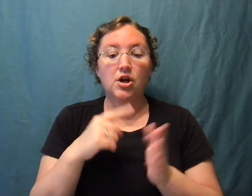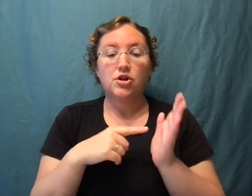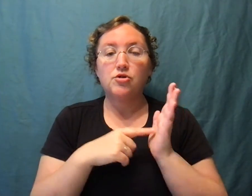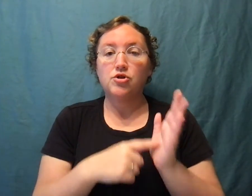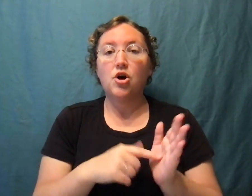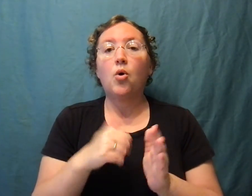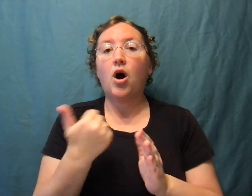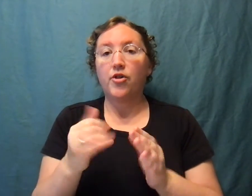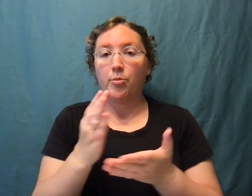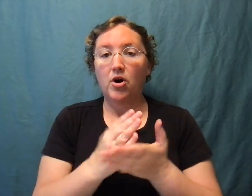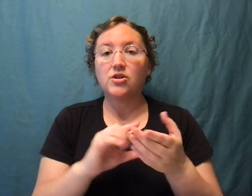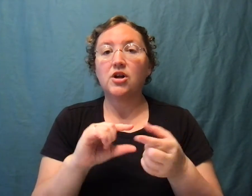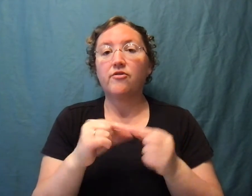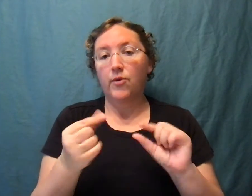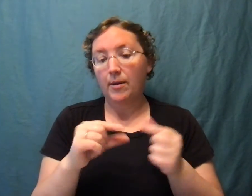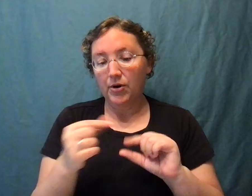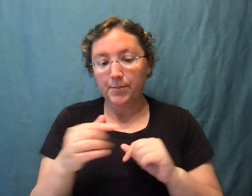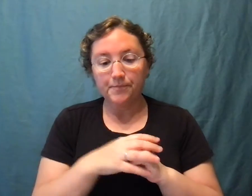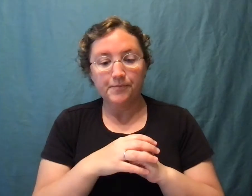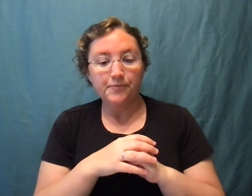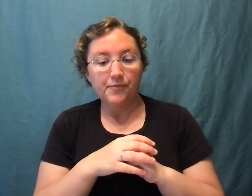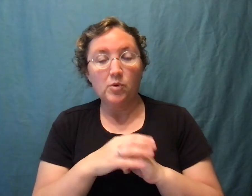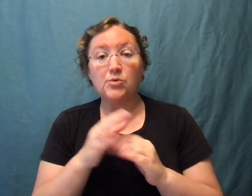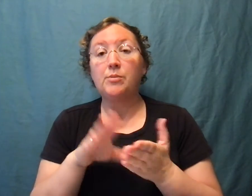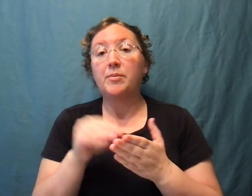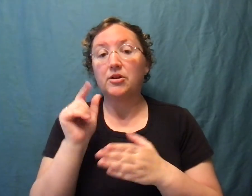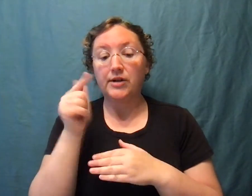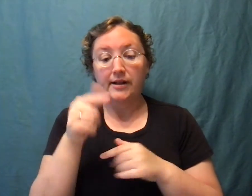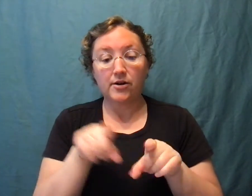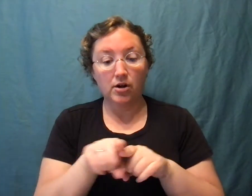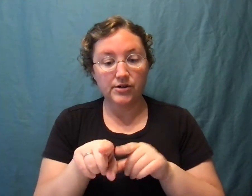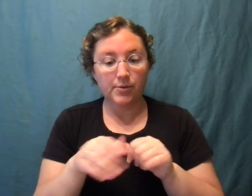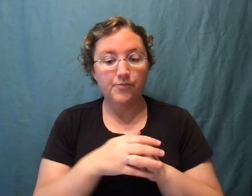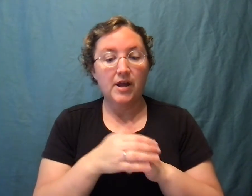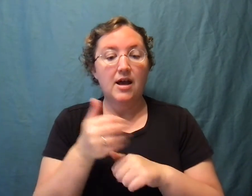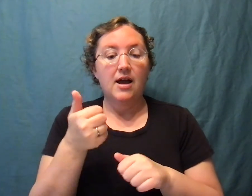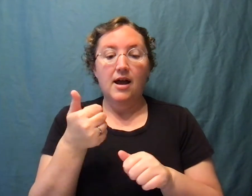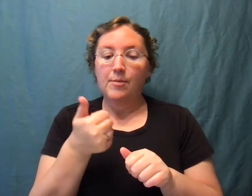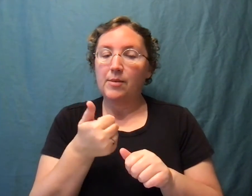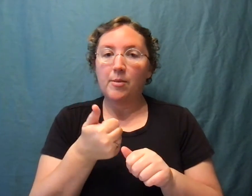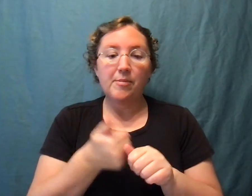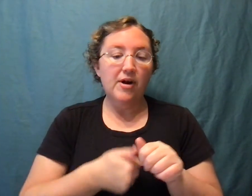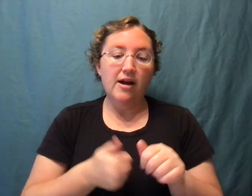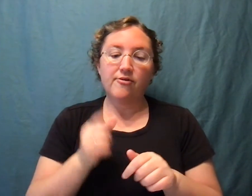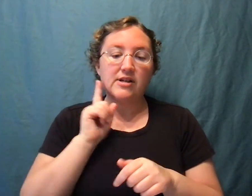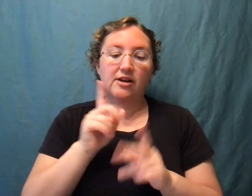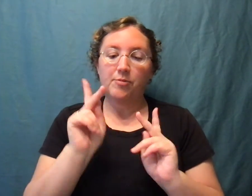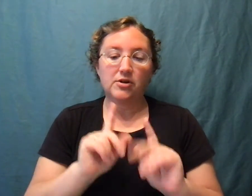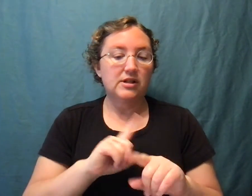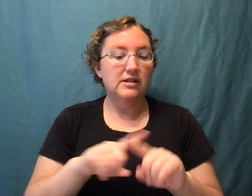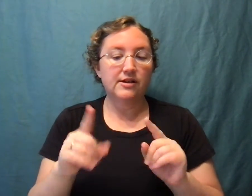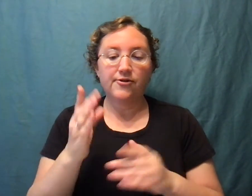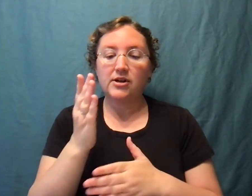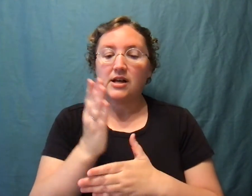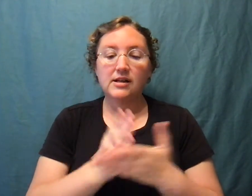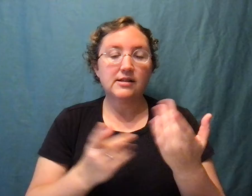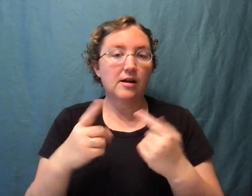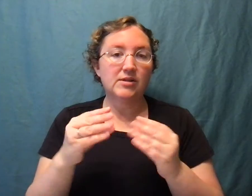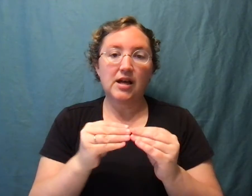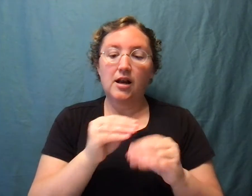to show other parts of grammar, which we will be learning later also. But remember, every deaf person is different. Some sign in